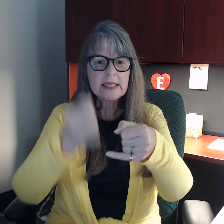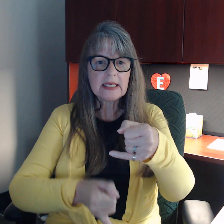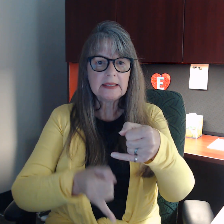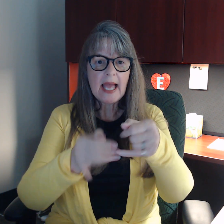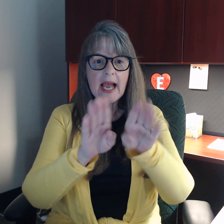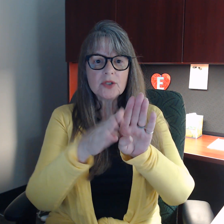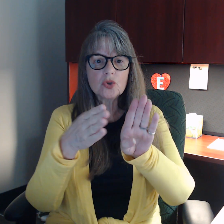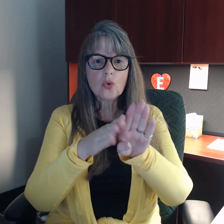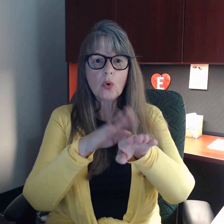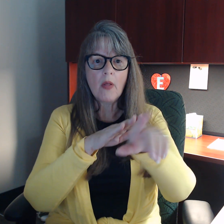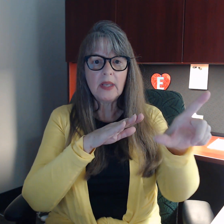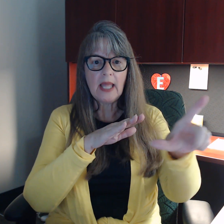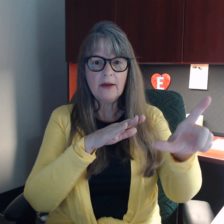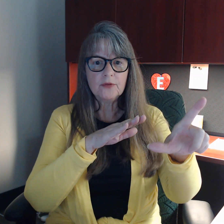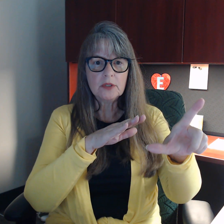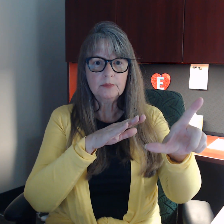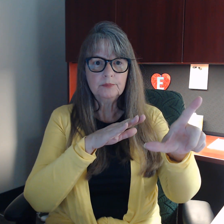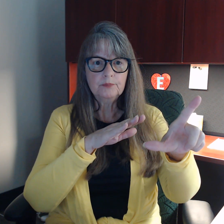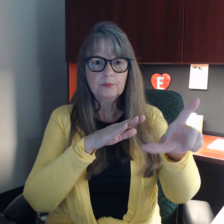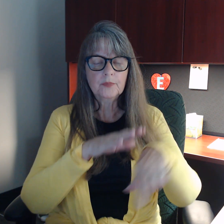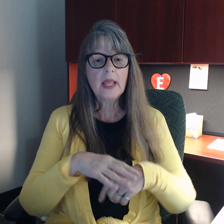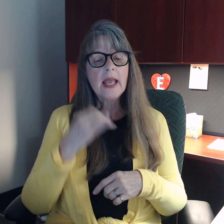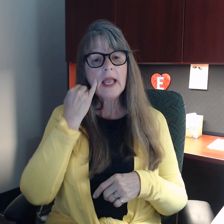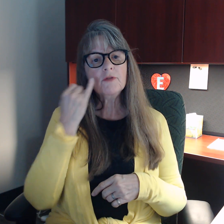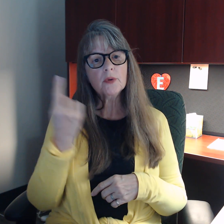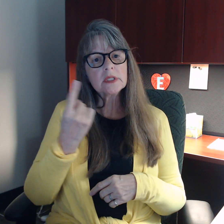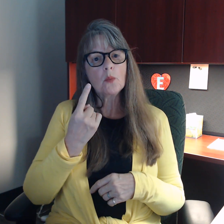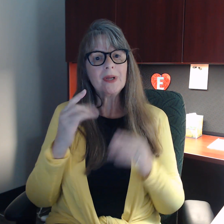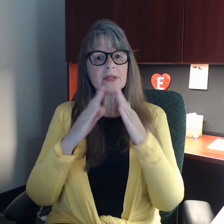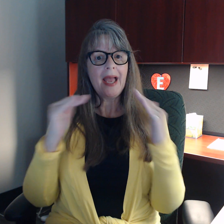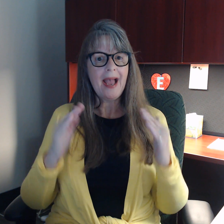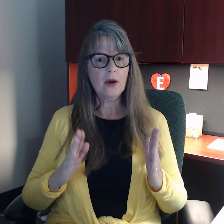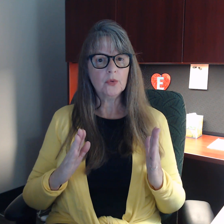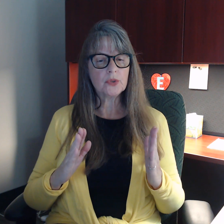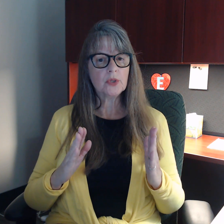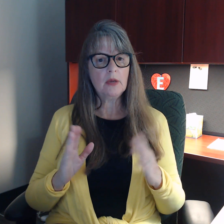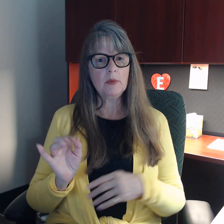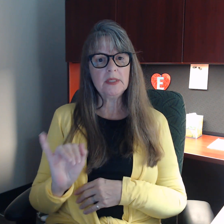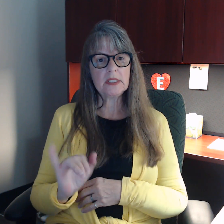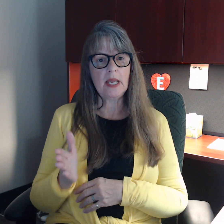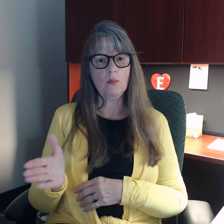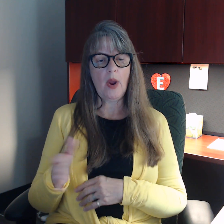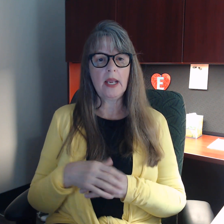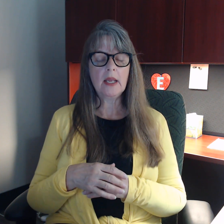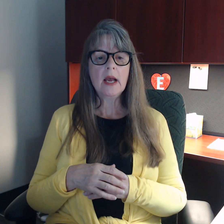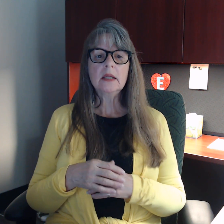the last door on the left. If you're in someone's house, it would be the same way. Like,